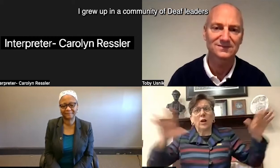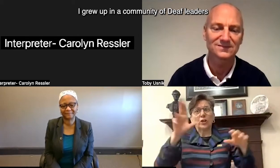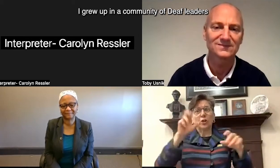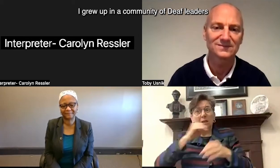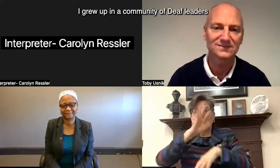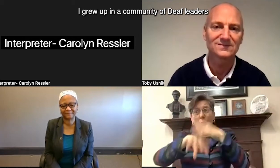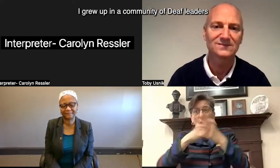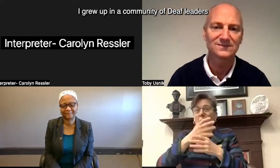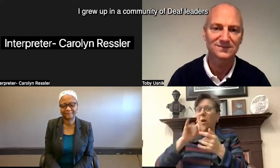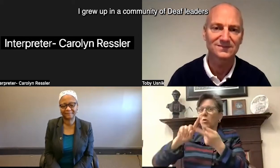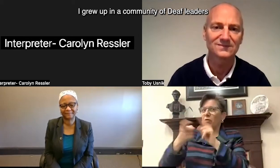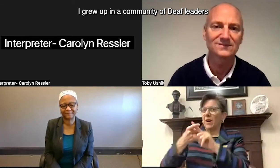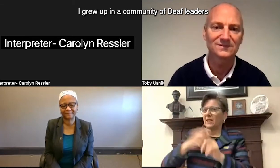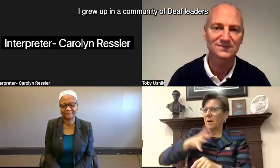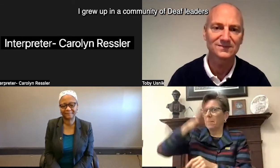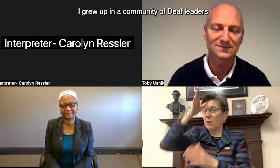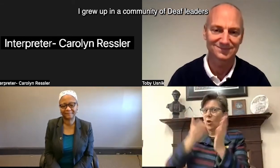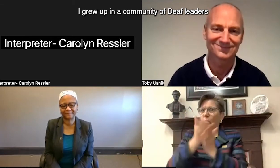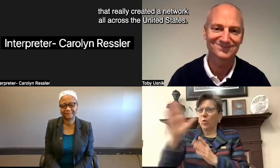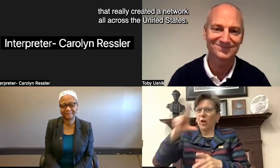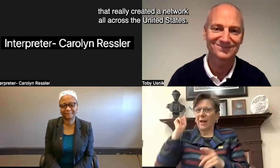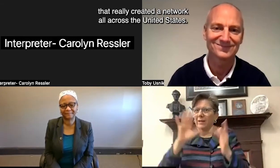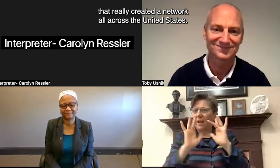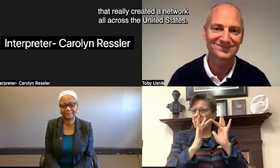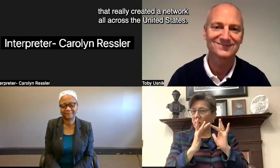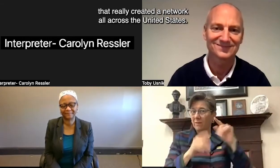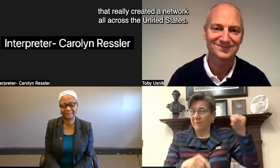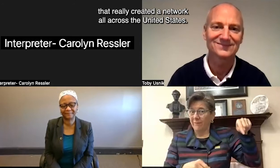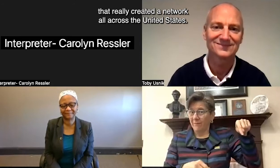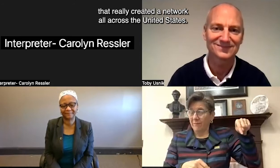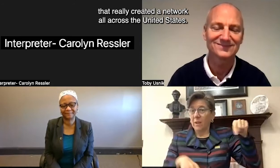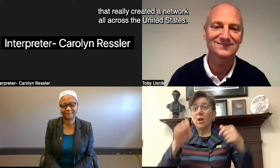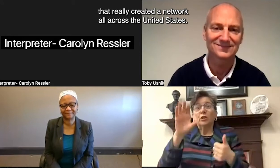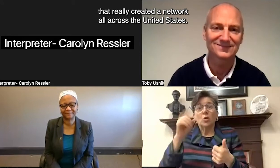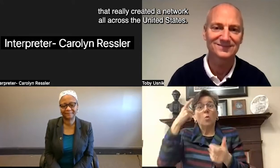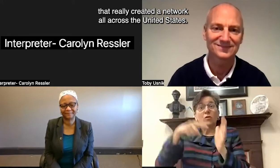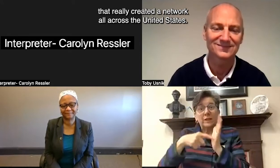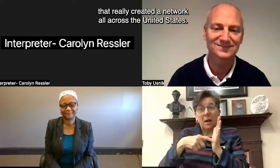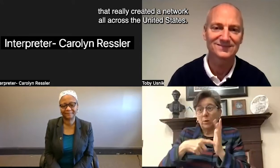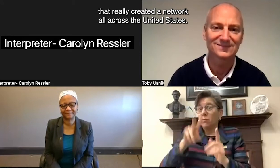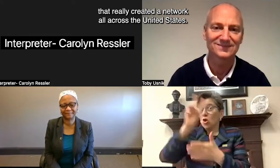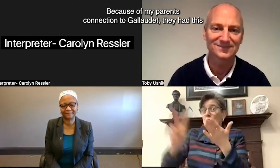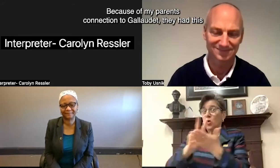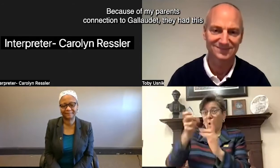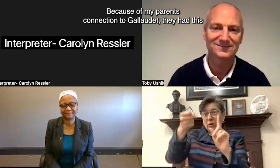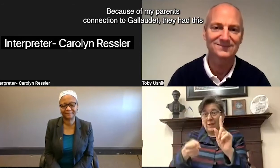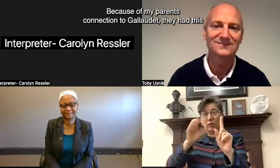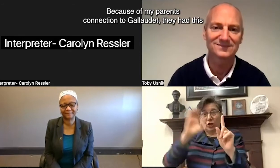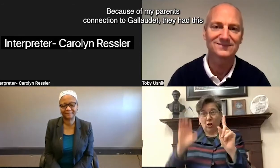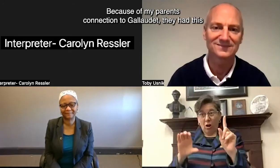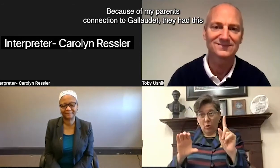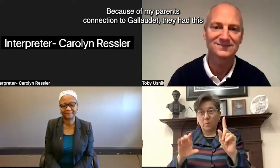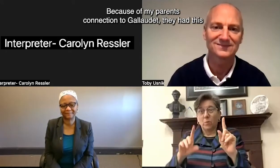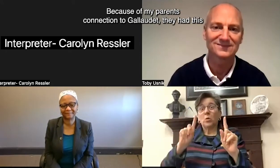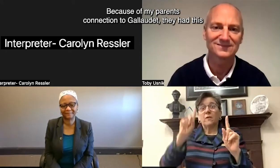of deaf leaders that really created a network all across the United States. Because of my parents' connection to Gallaudet, they